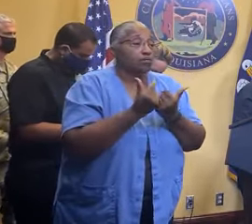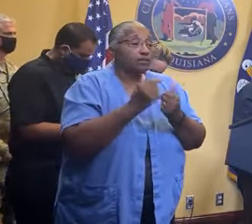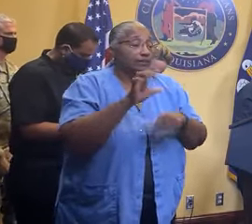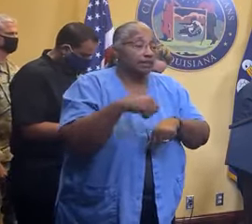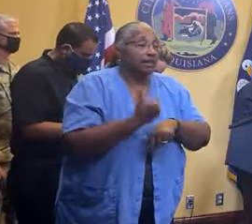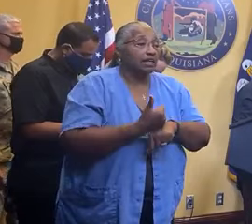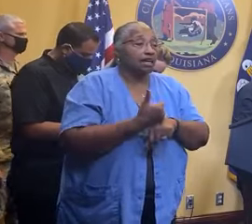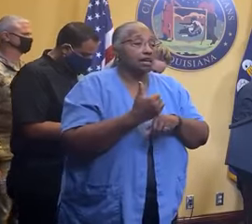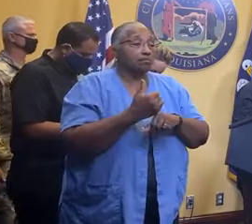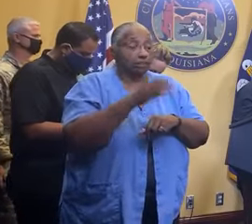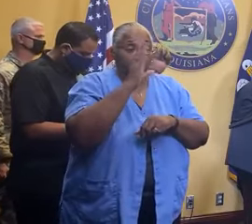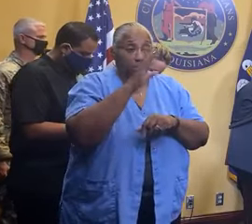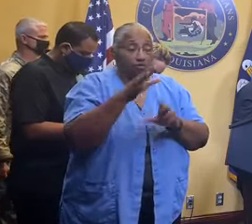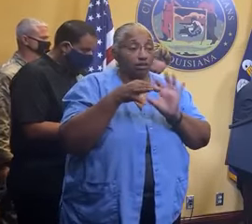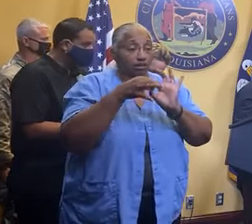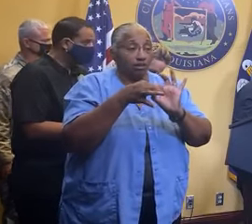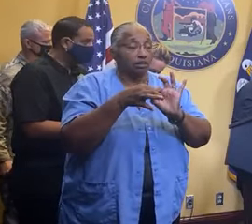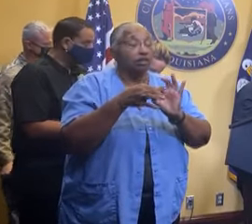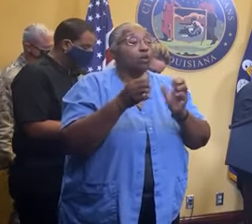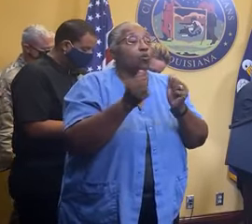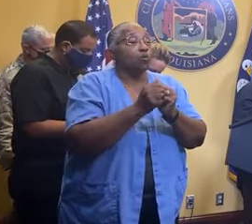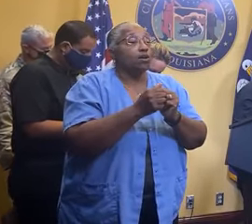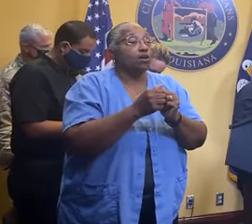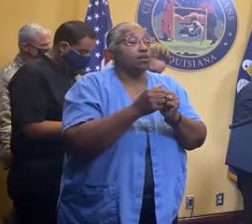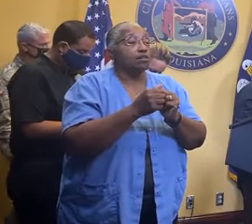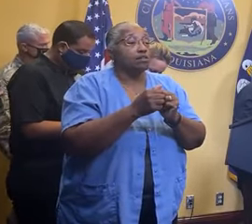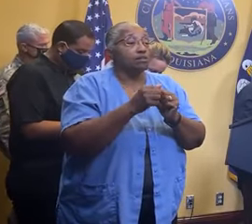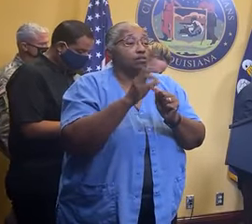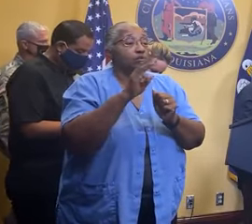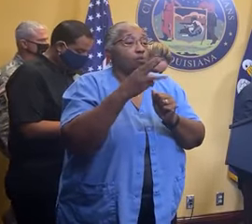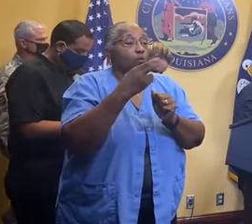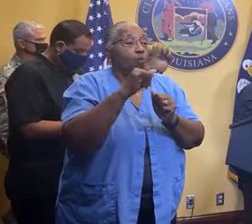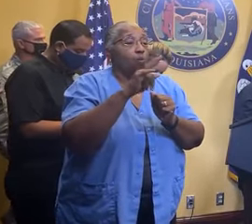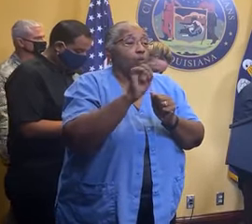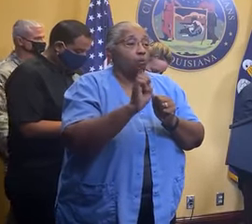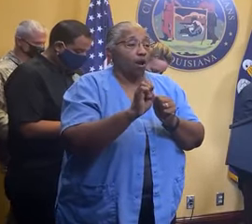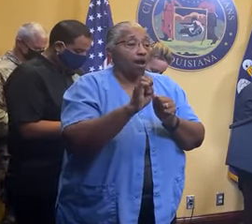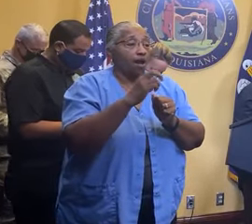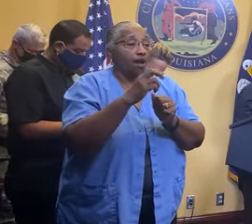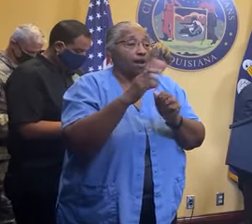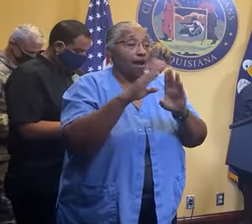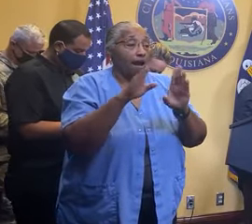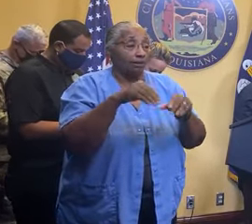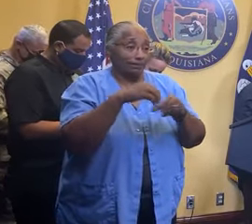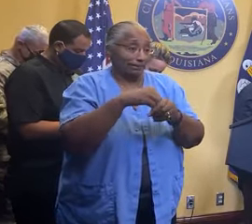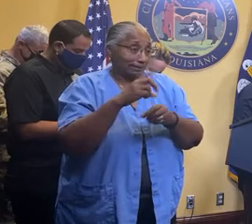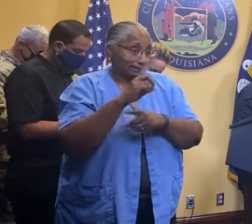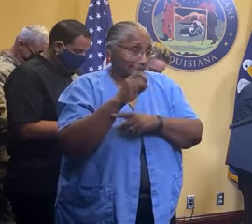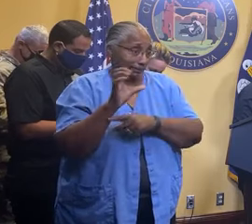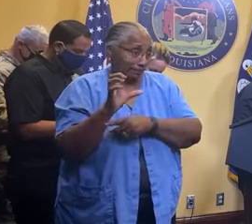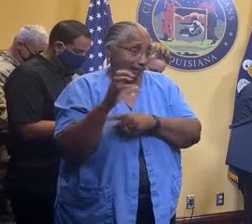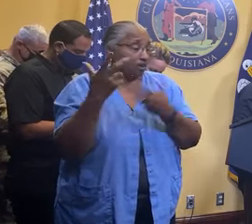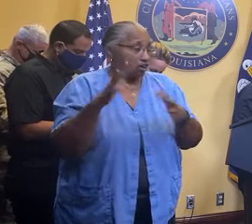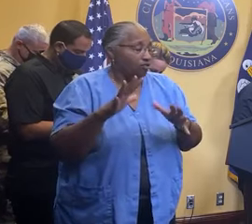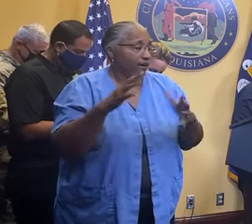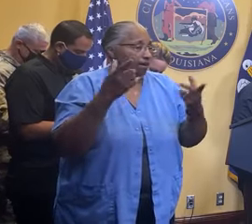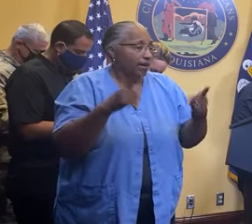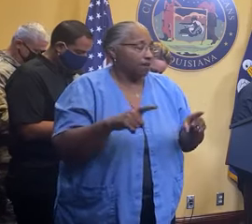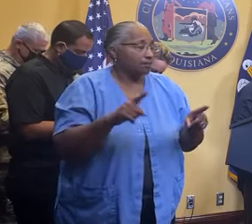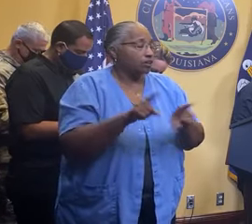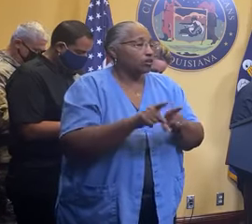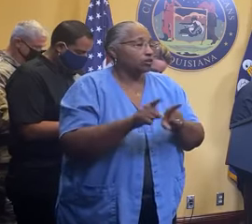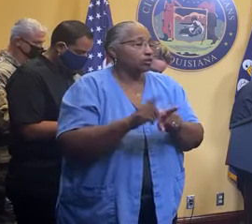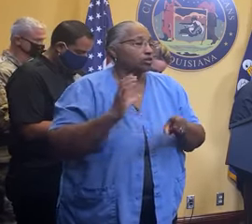with the White House has happened, and we do and will continue with that direct line and link, as well as